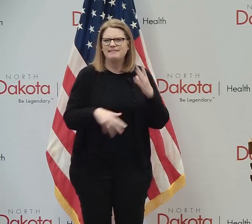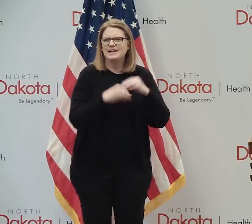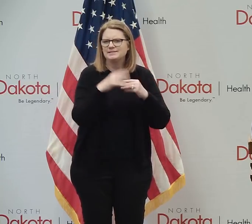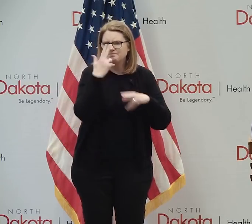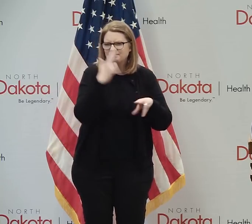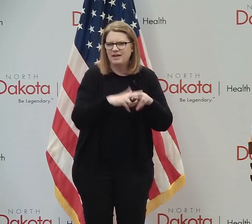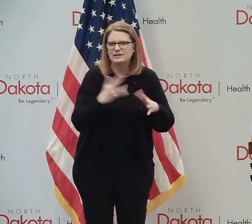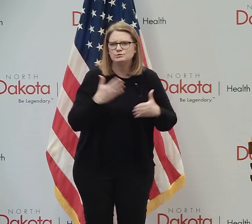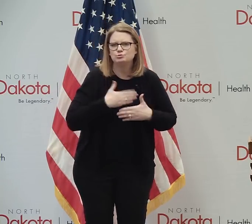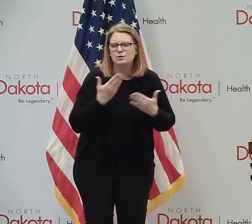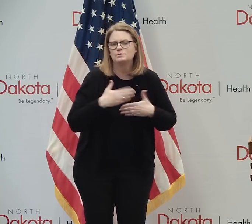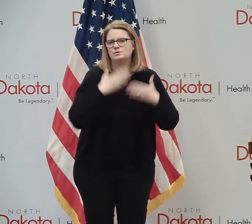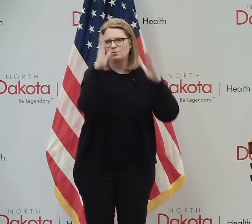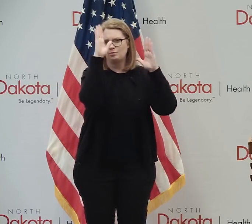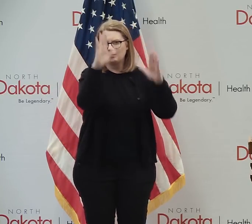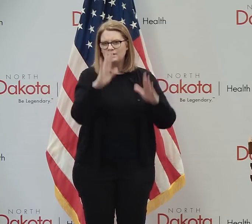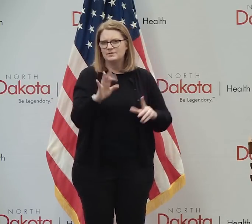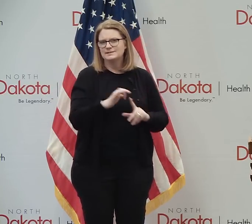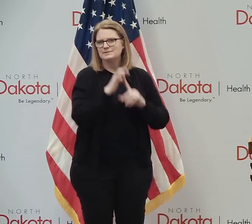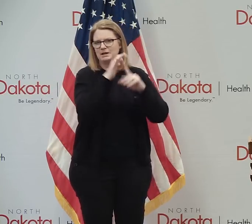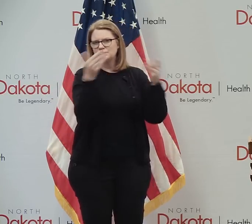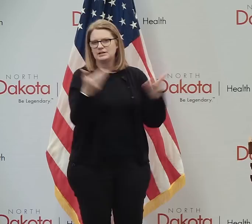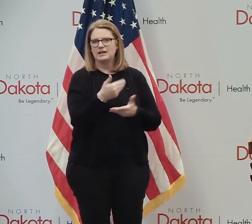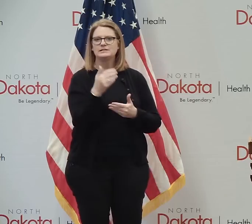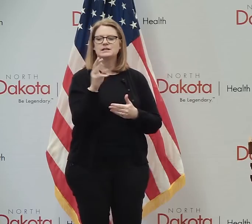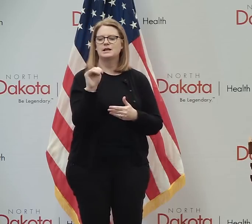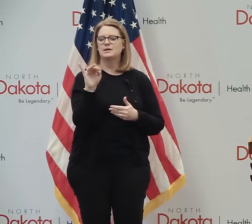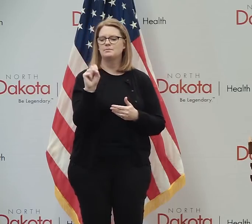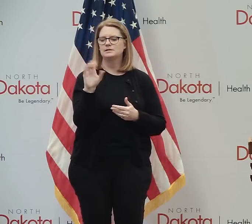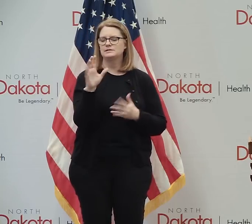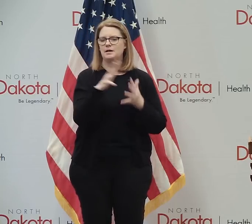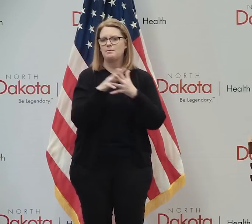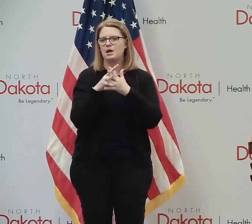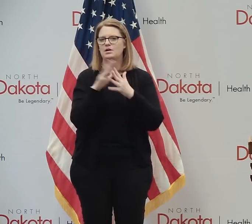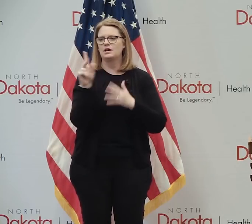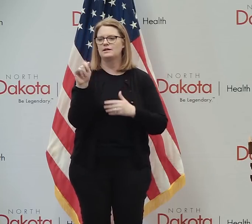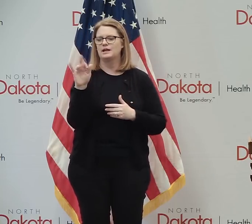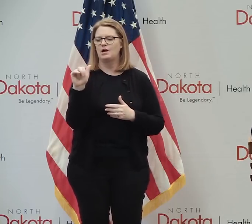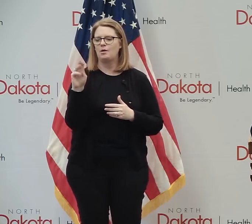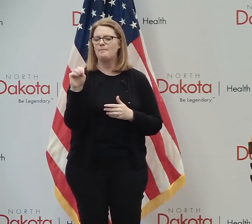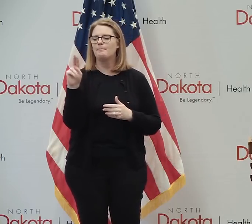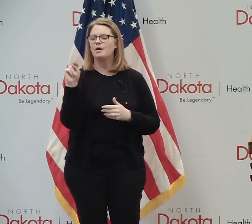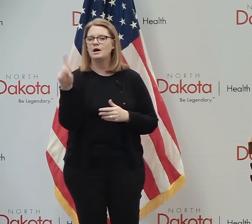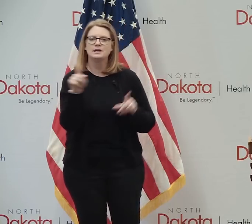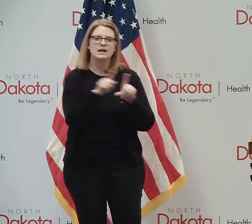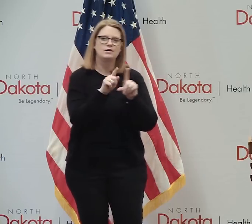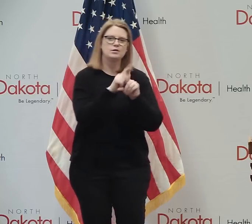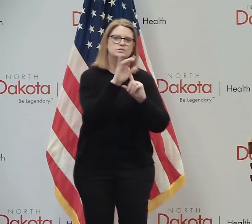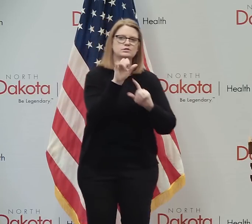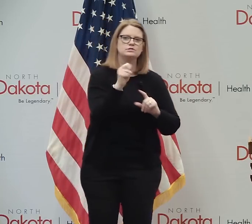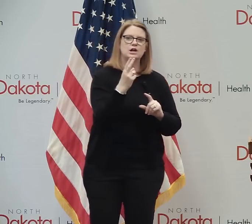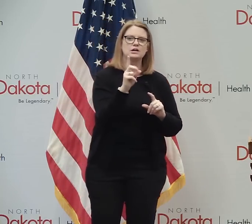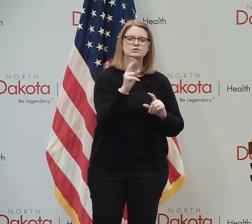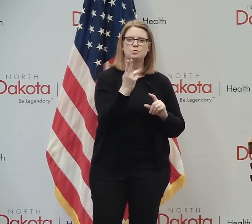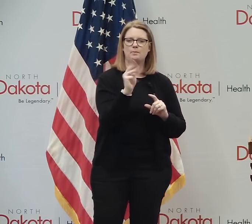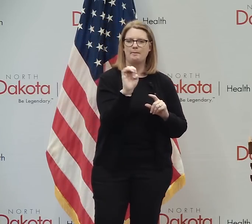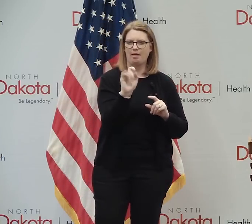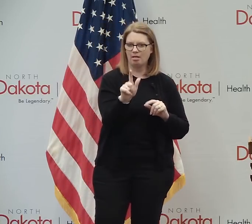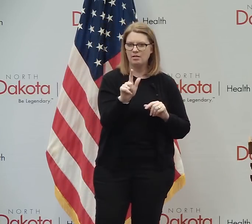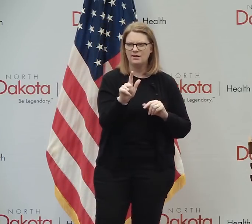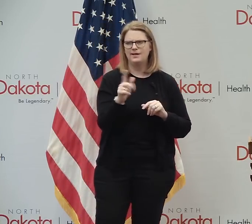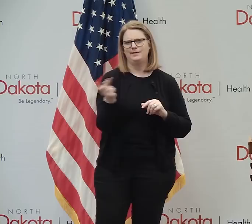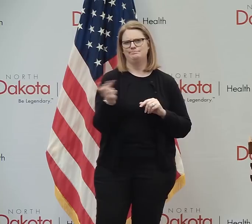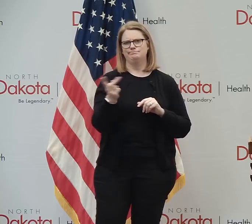great special guests like Josh Dumel and Miss America Kara Mund. So we thank them for coming back and highlighting our students as